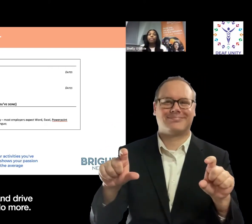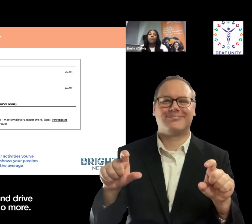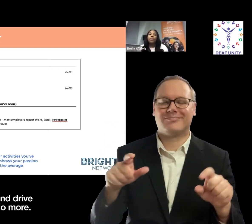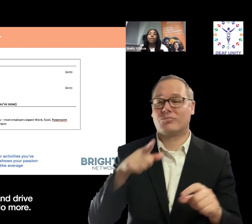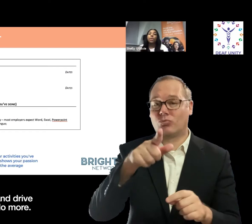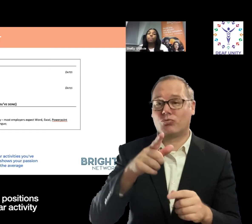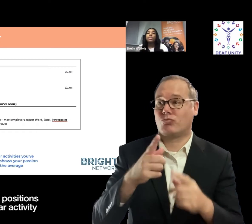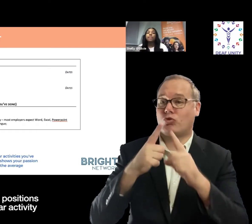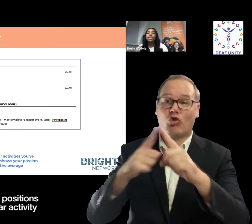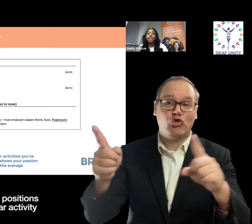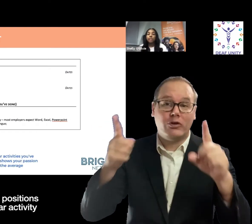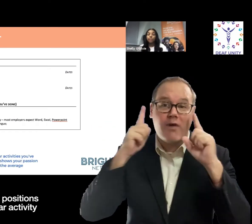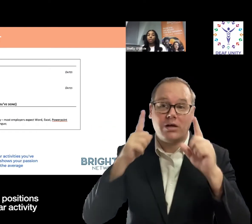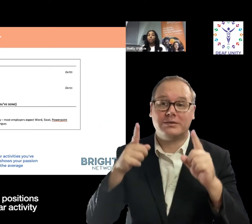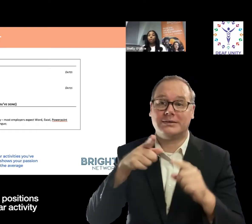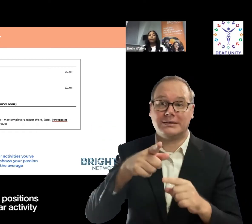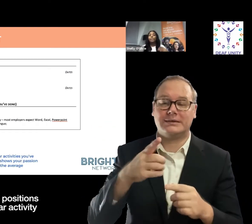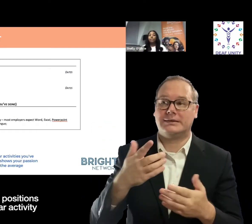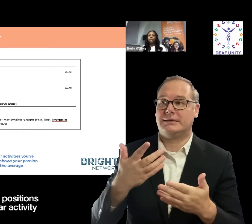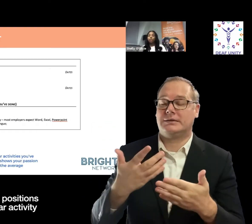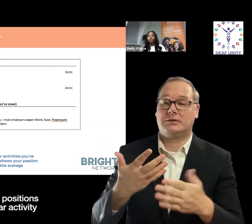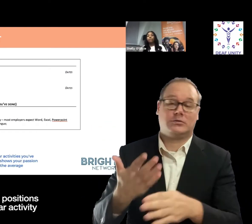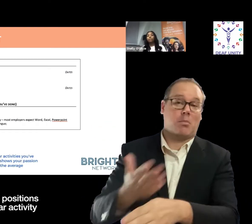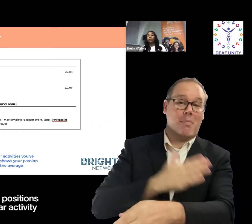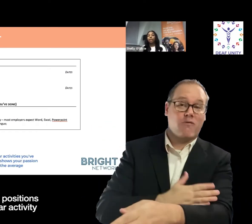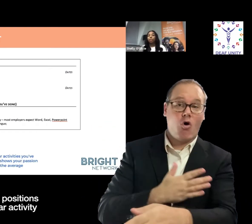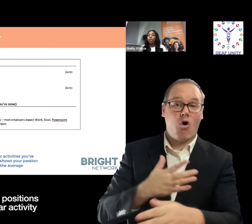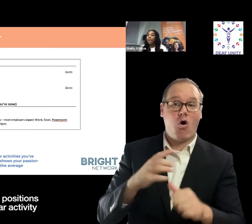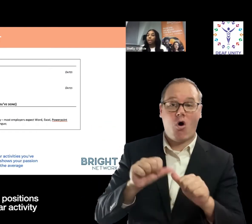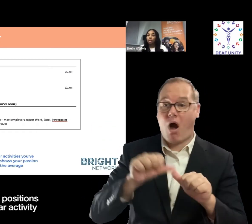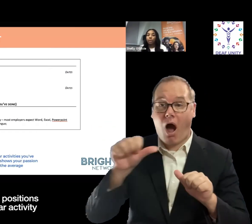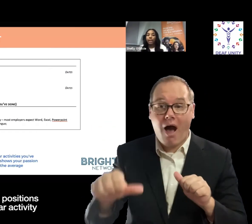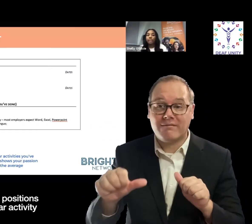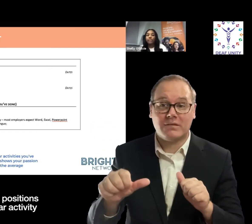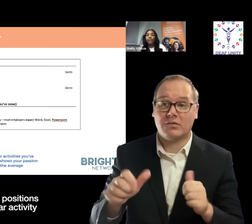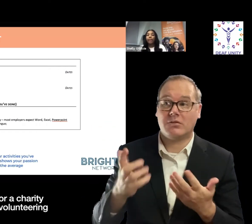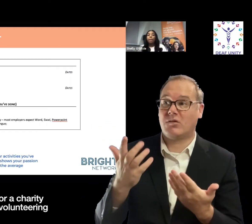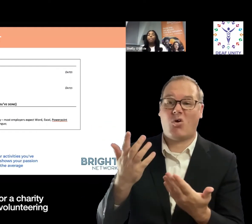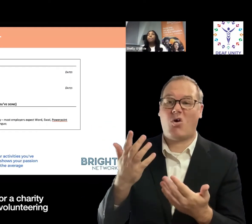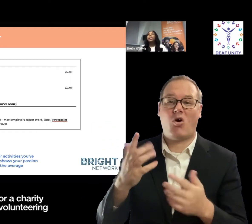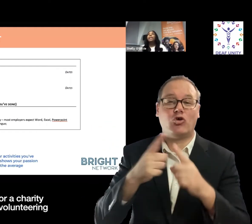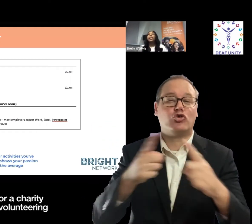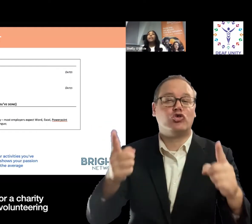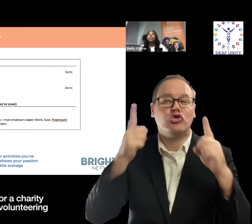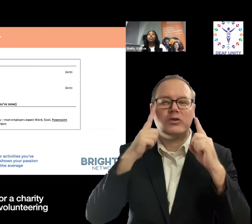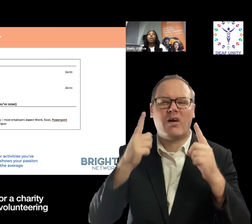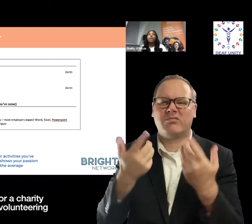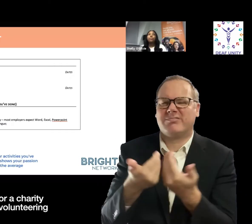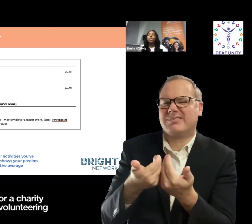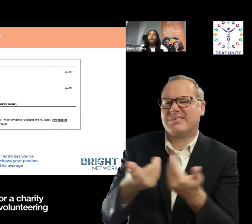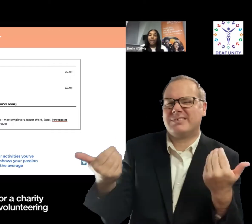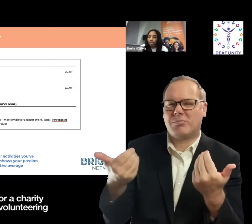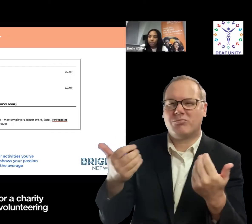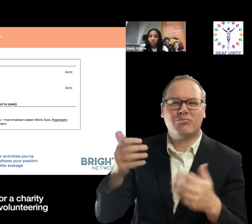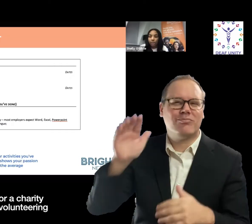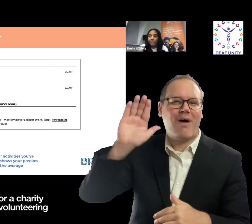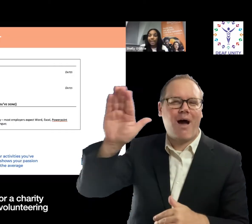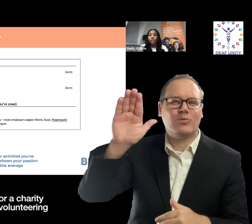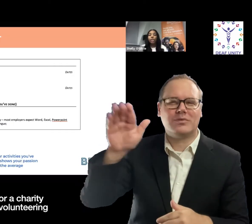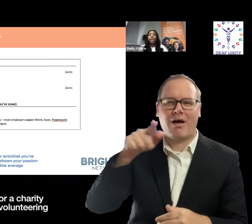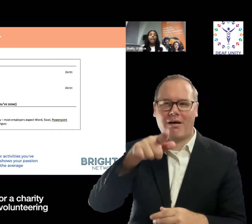more. So this is where you can talk about positions of responsibility or extracurricular activity, but particularly if you've worked for a